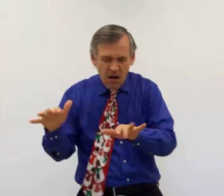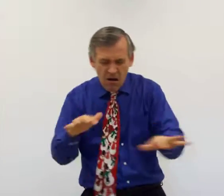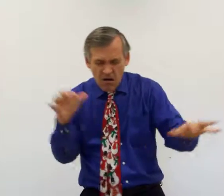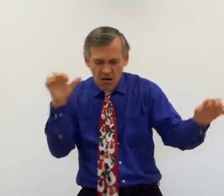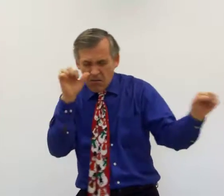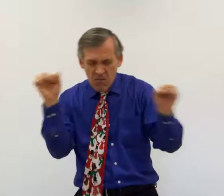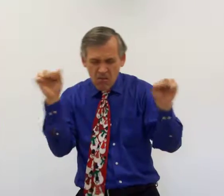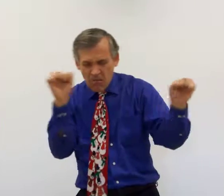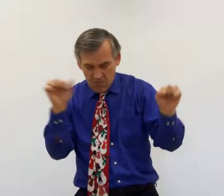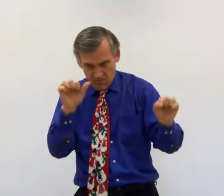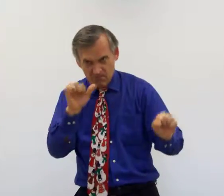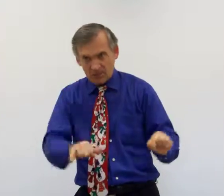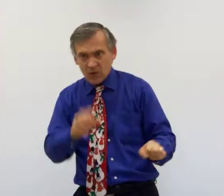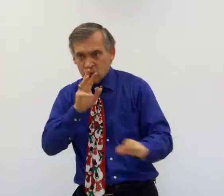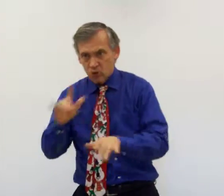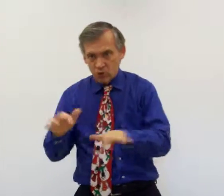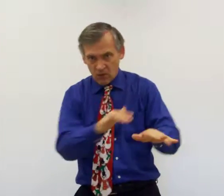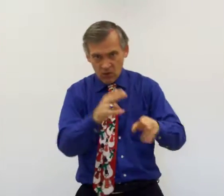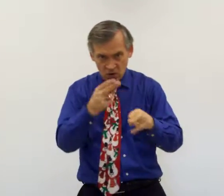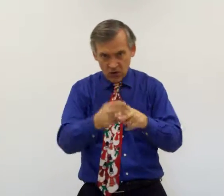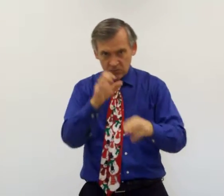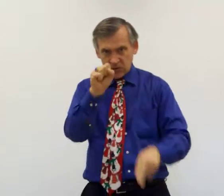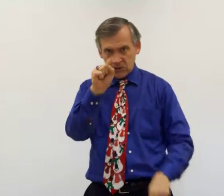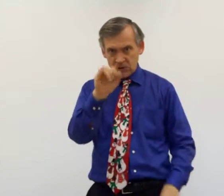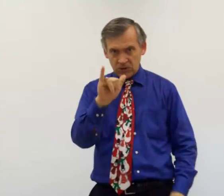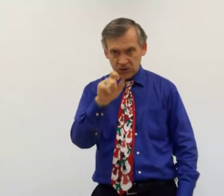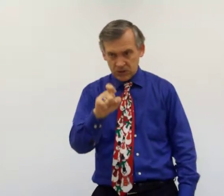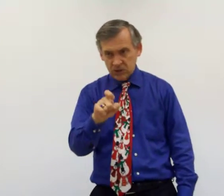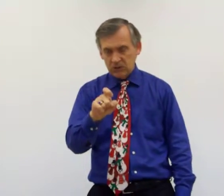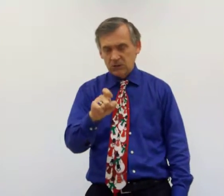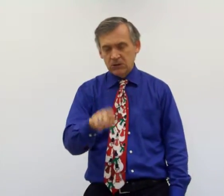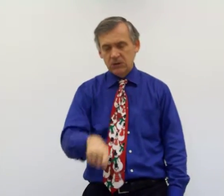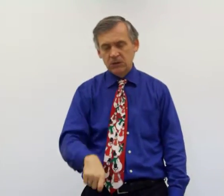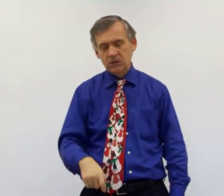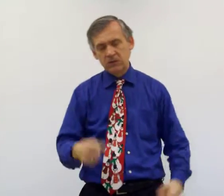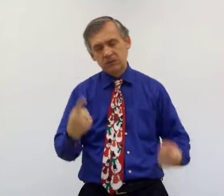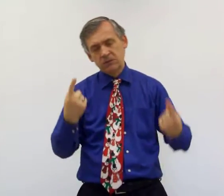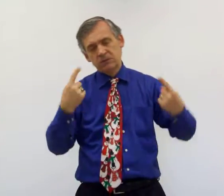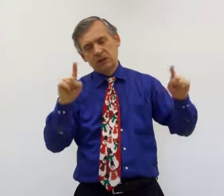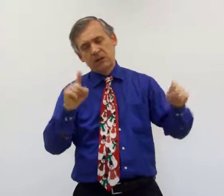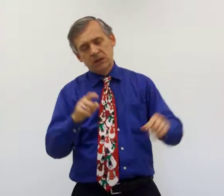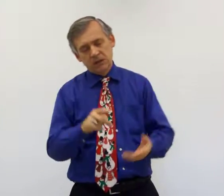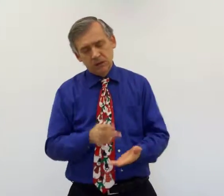Orpheus rose at last and stumbled back along the steep road he knew so well by now.